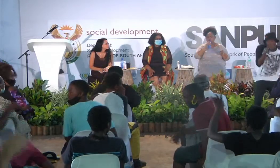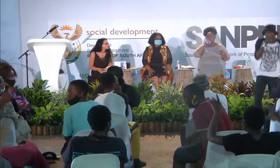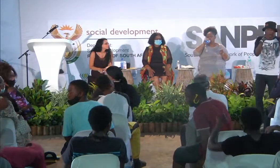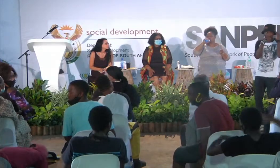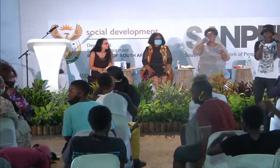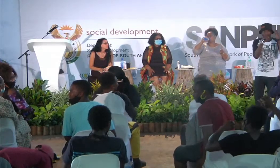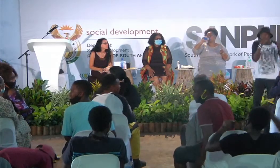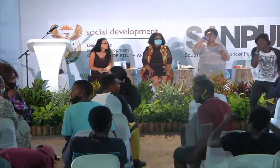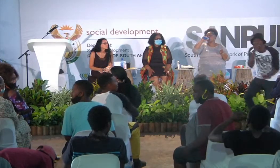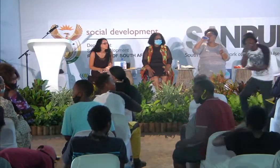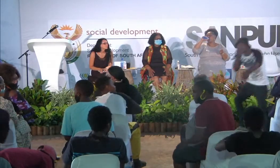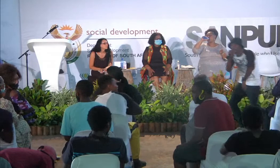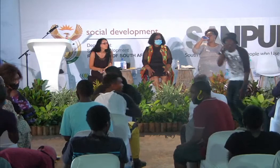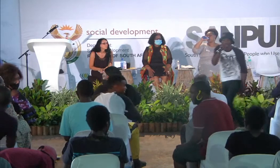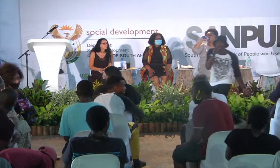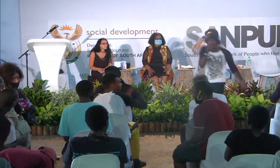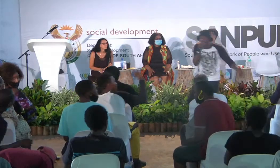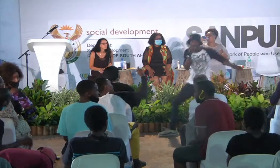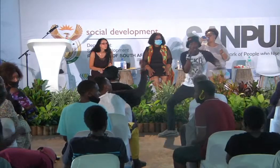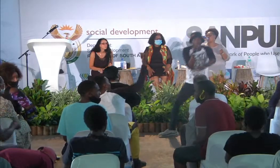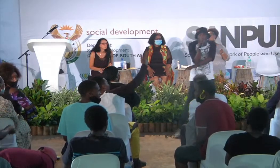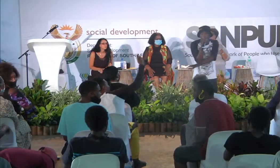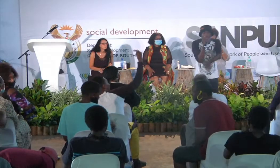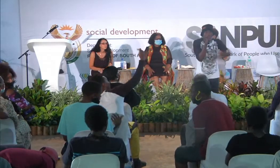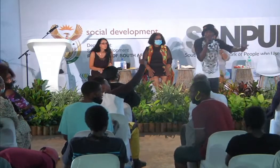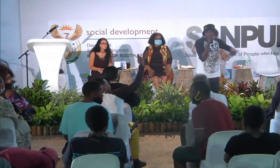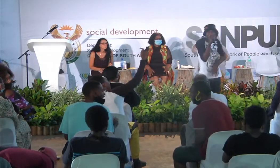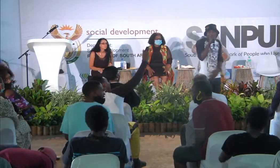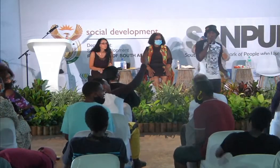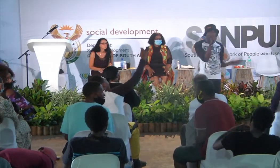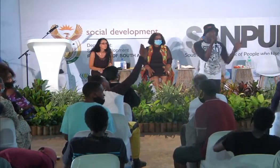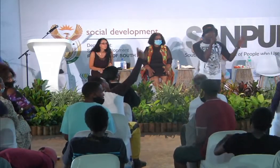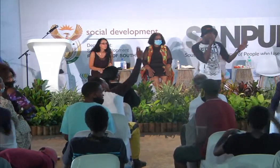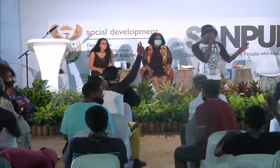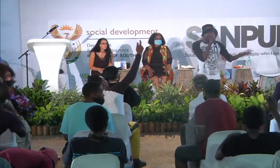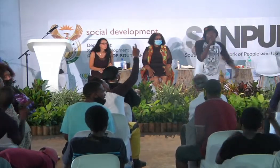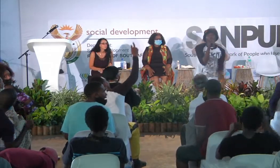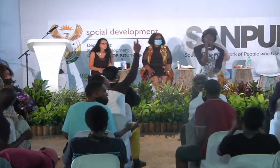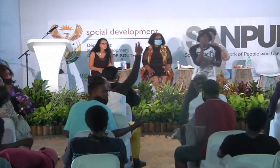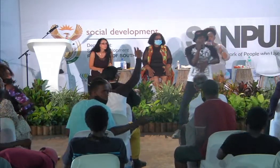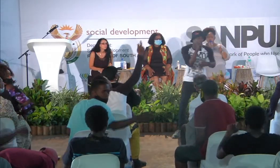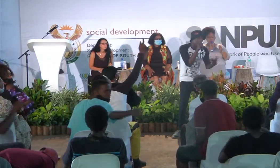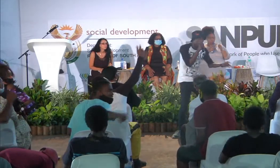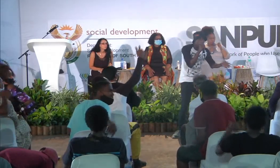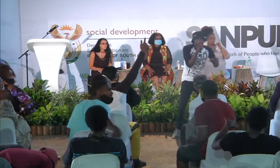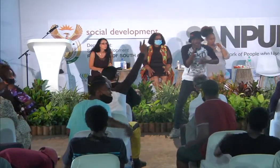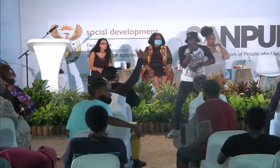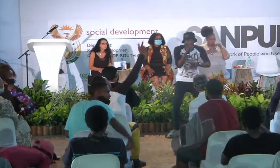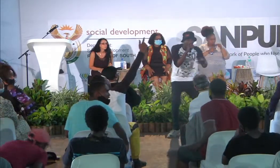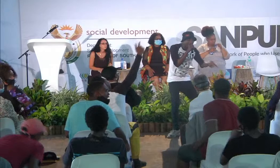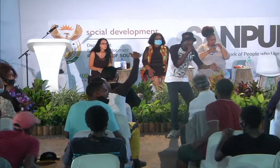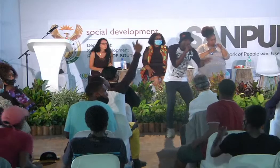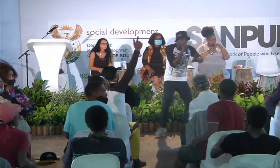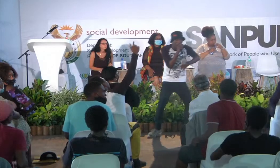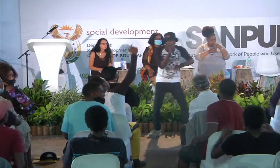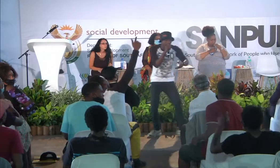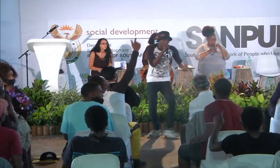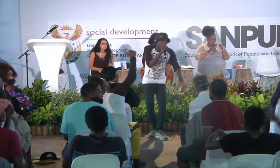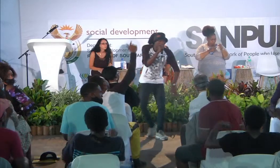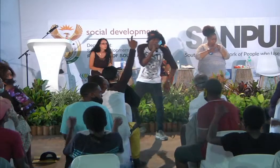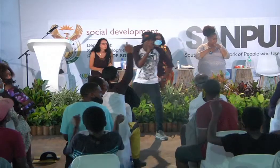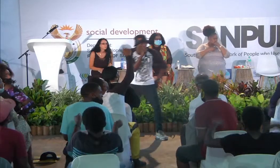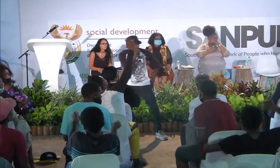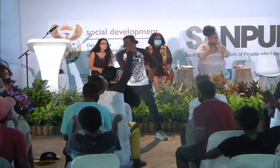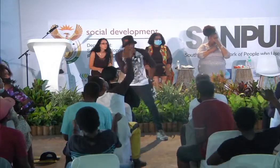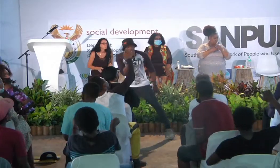with my mind. They say live by a can't I can't live by my round killing with this bloody bars. In the cool my spirit, exhale, explain myself